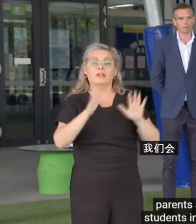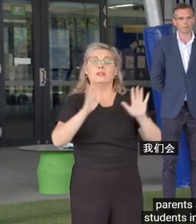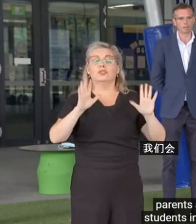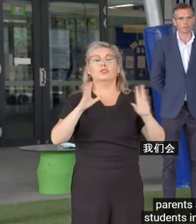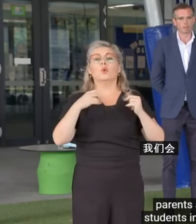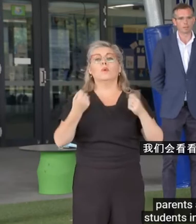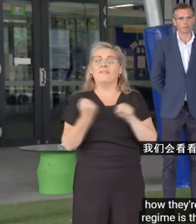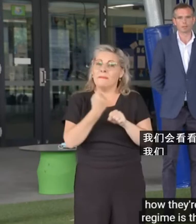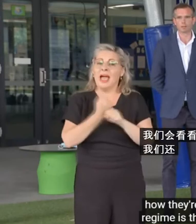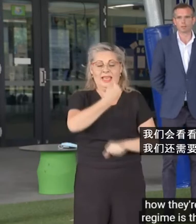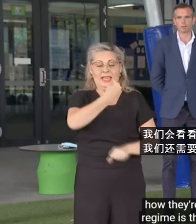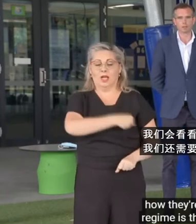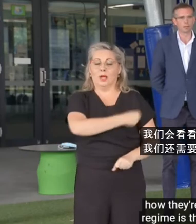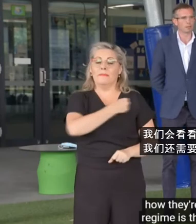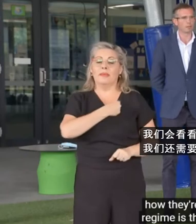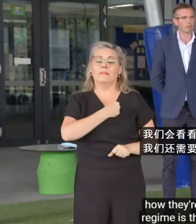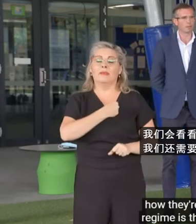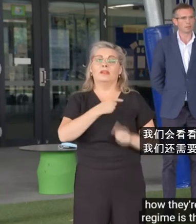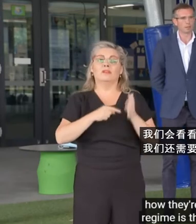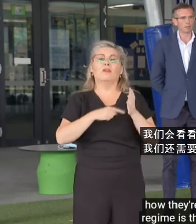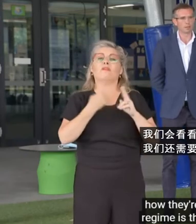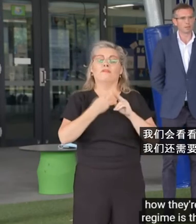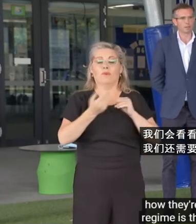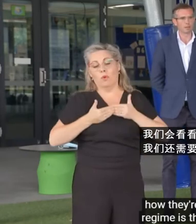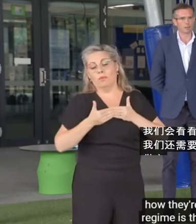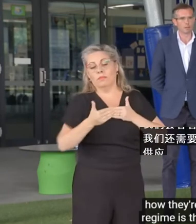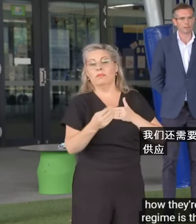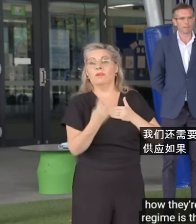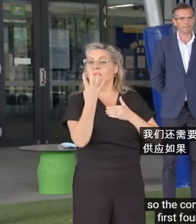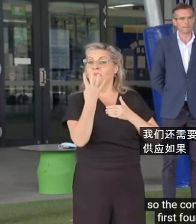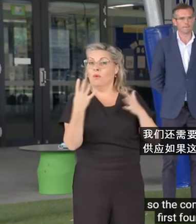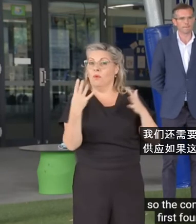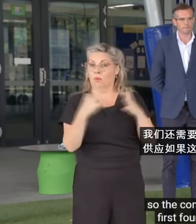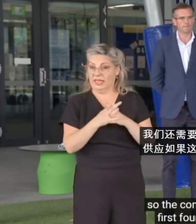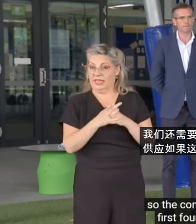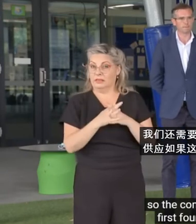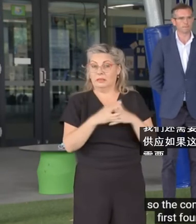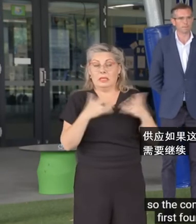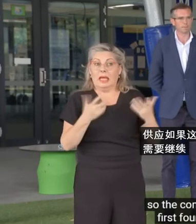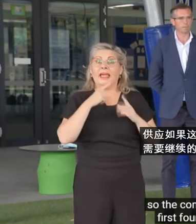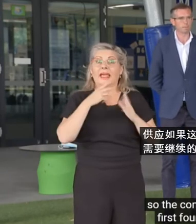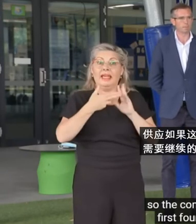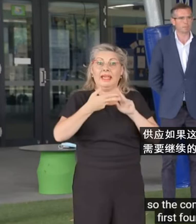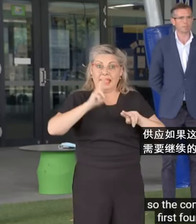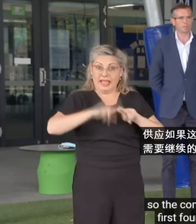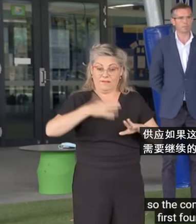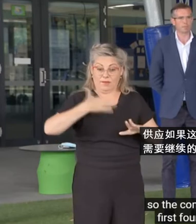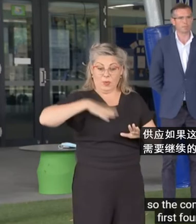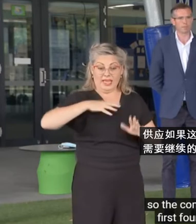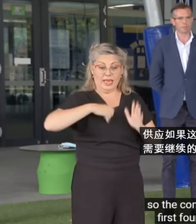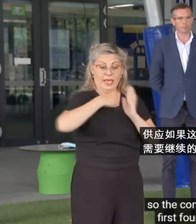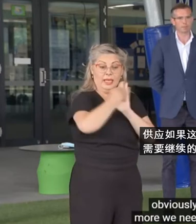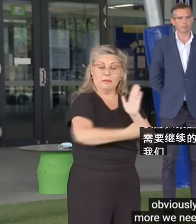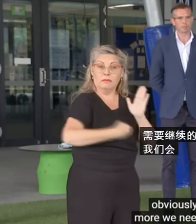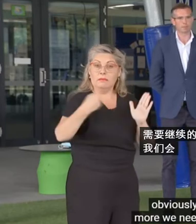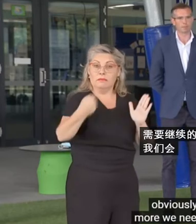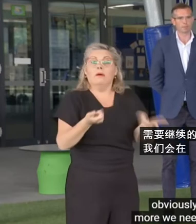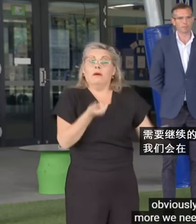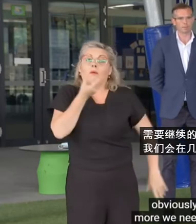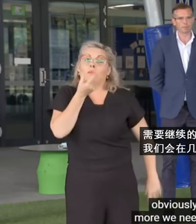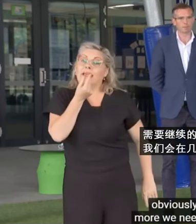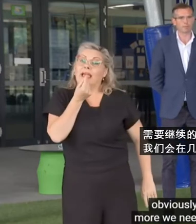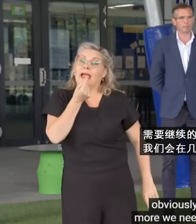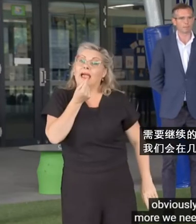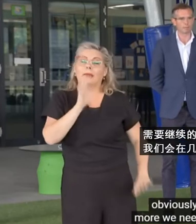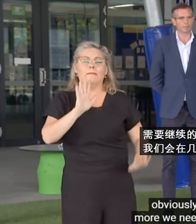weeks, and then obviously we'll look at what more we need to do. We have more supplies available. If this is something that we need to continue, we can do that, but we'll